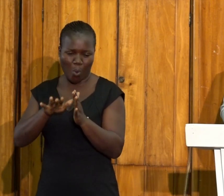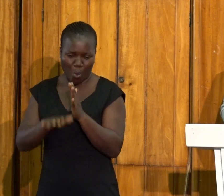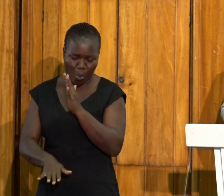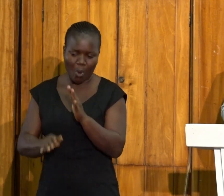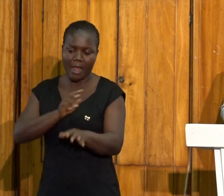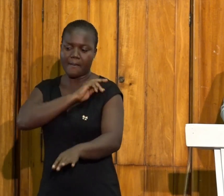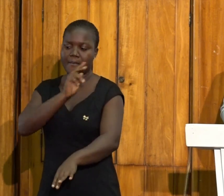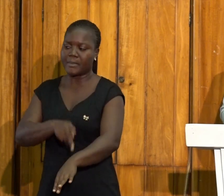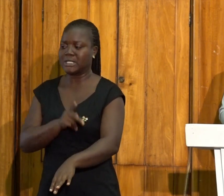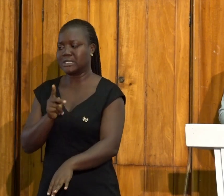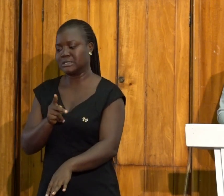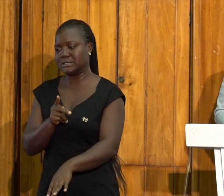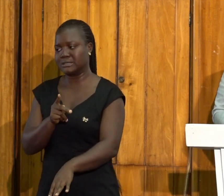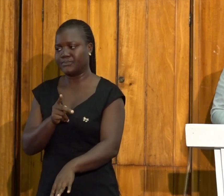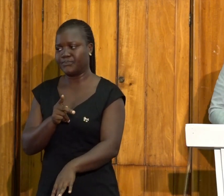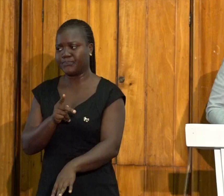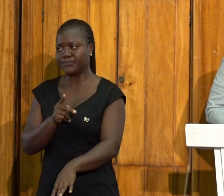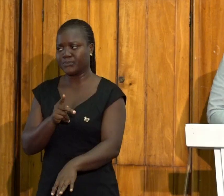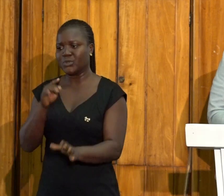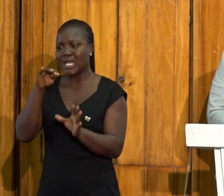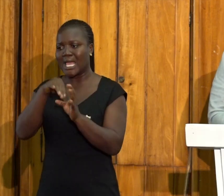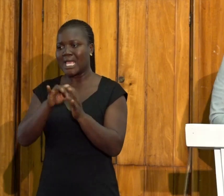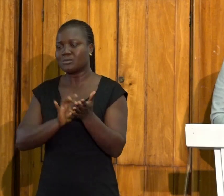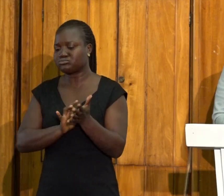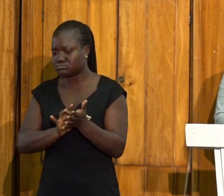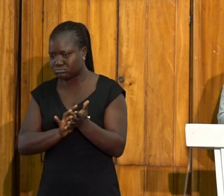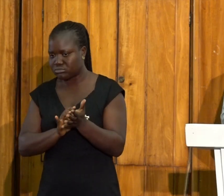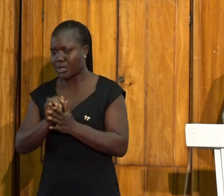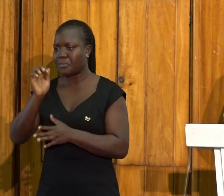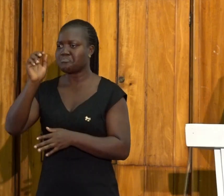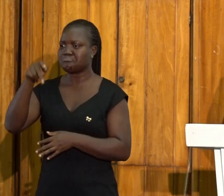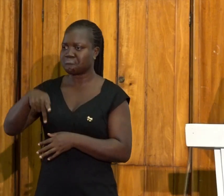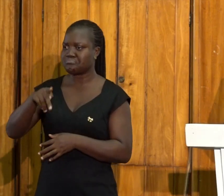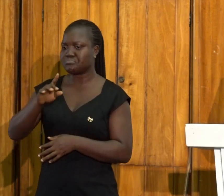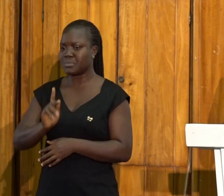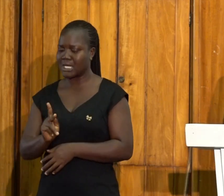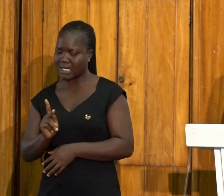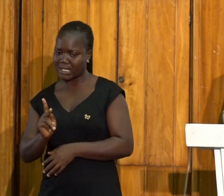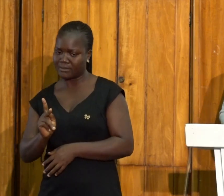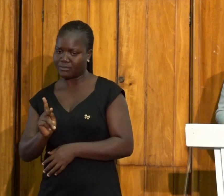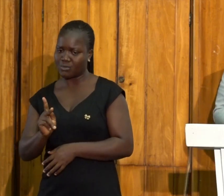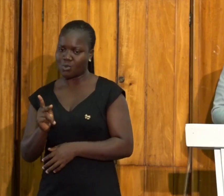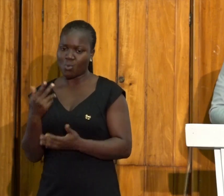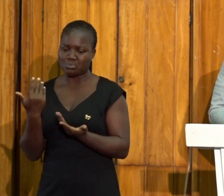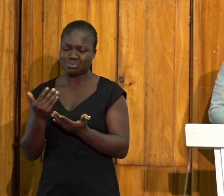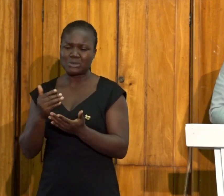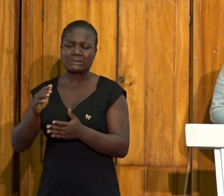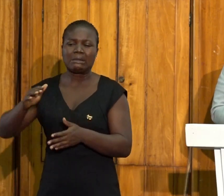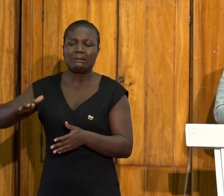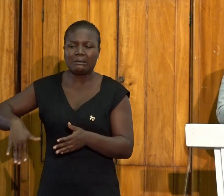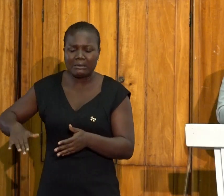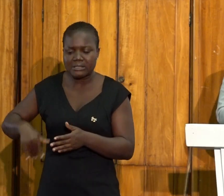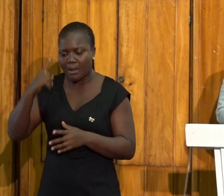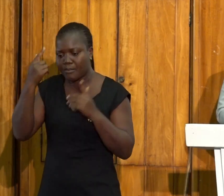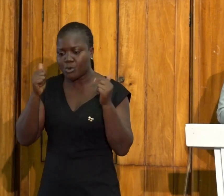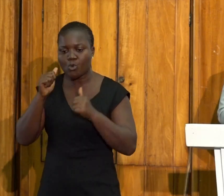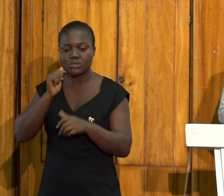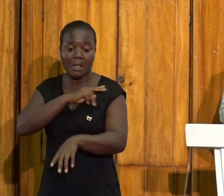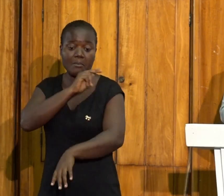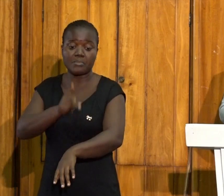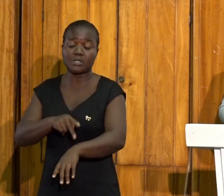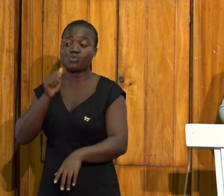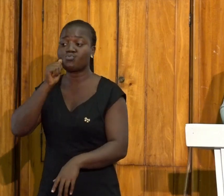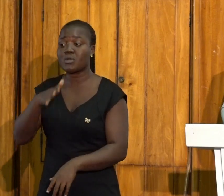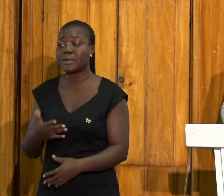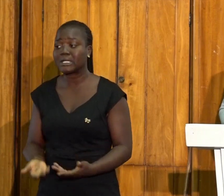safety in pregnancy, even the pharmacokinetic or PK information actually was delayed because pregnant women were judged to